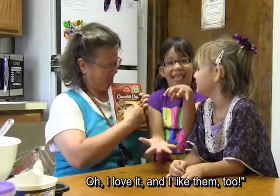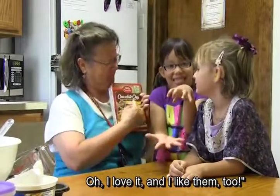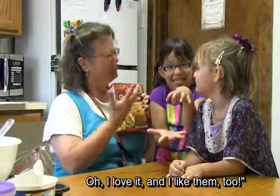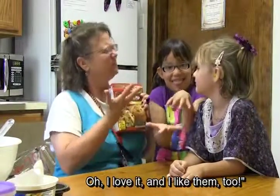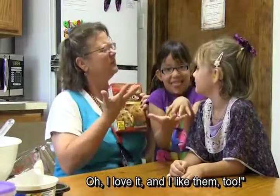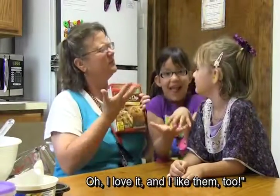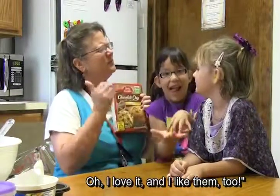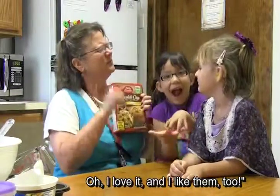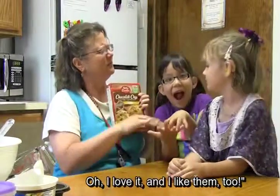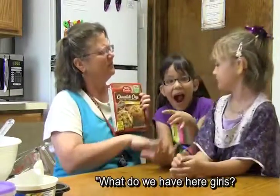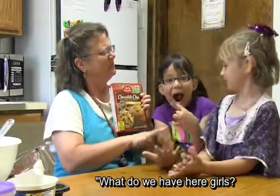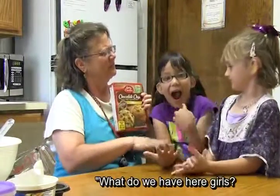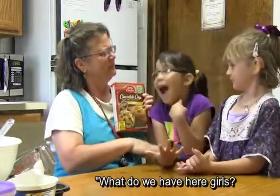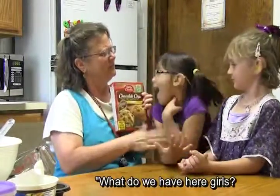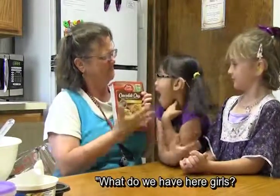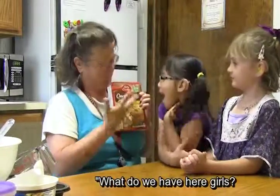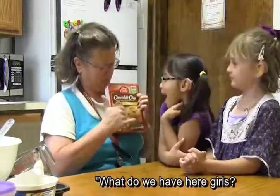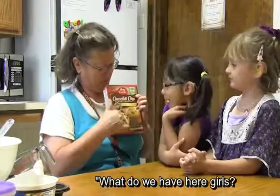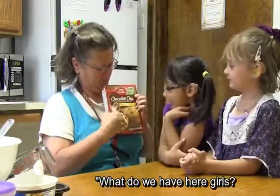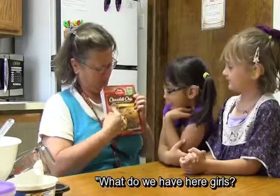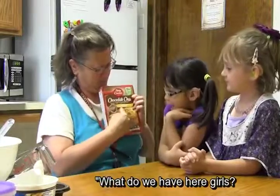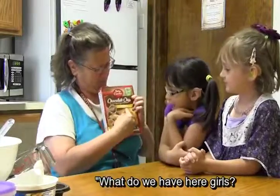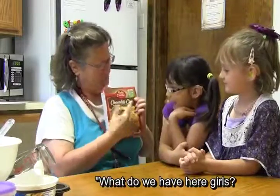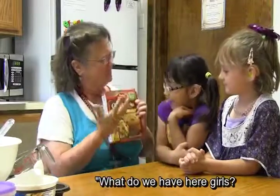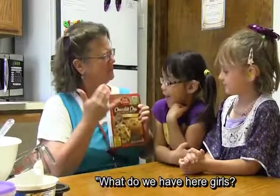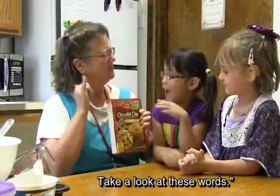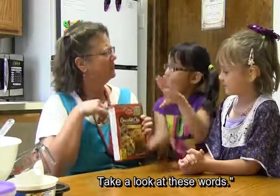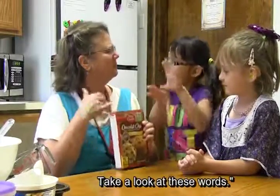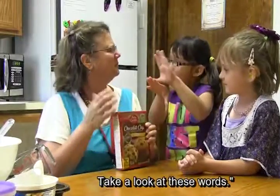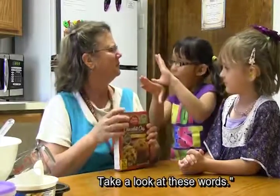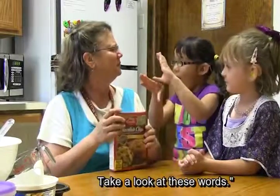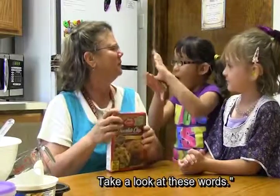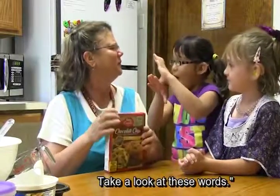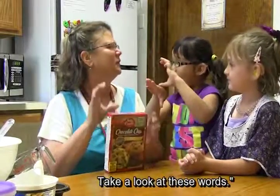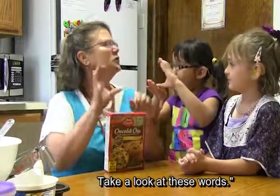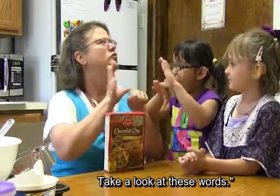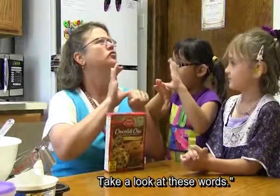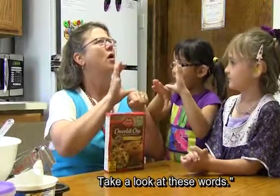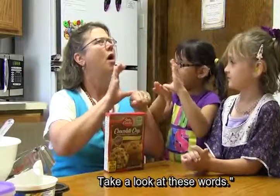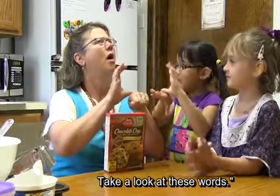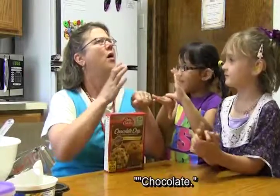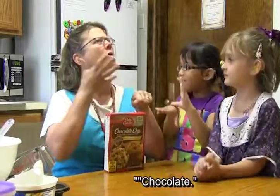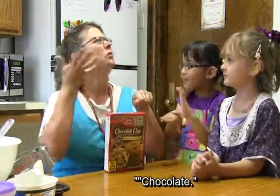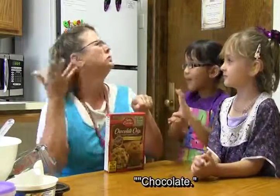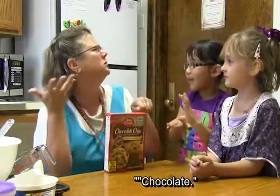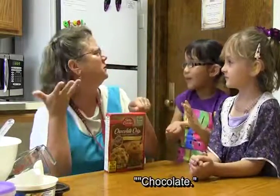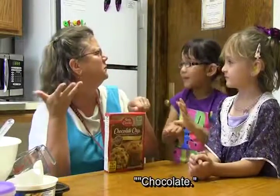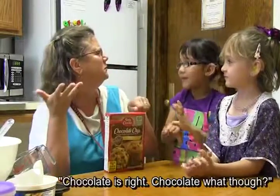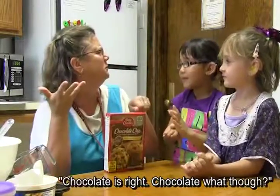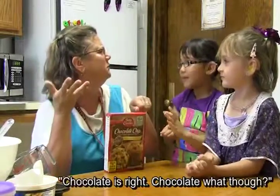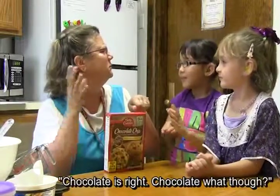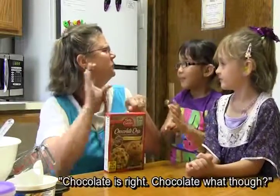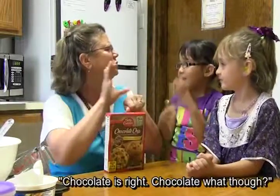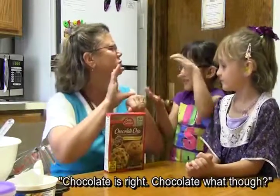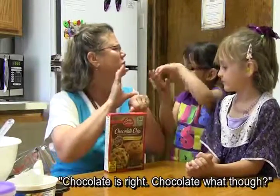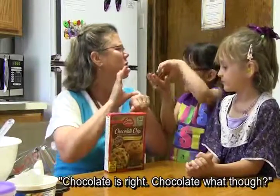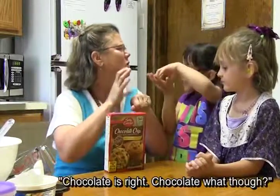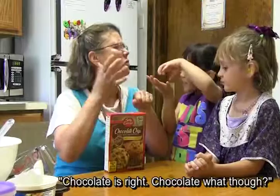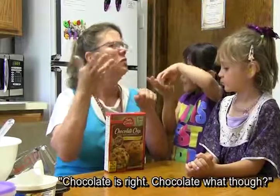too. What do we have here, girls? Take a look at these words. Chocolate. Chocolate is right. Chocolate what,